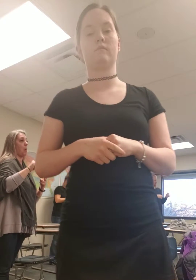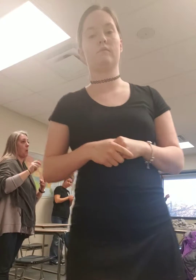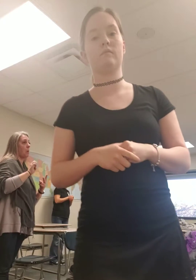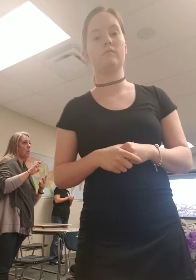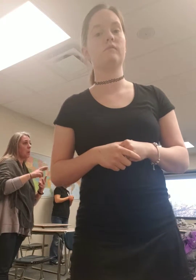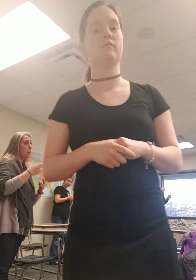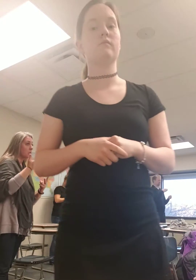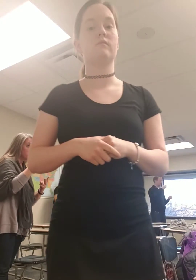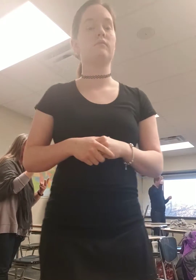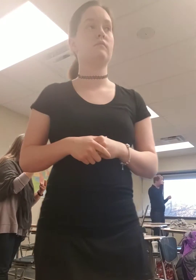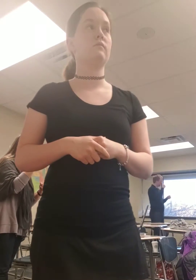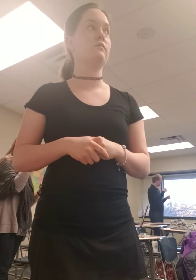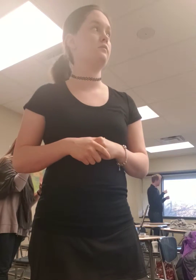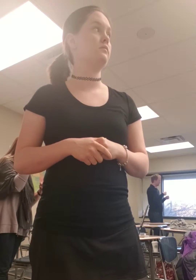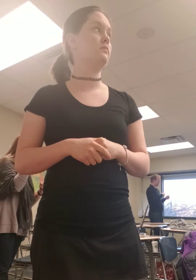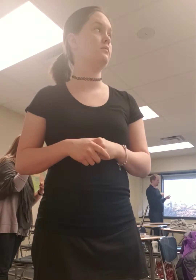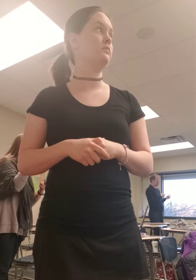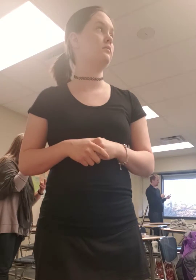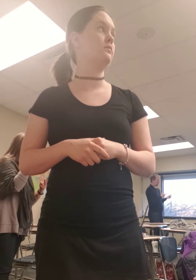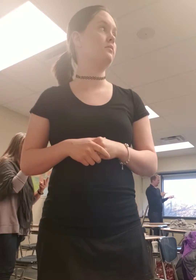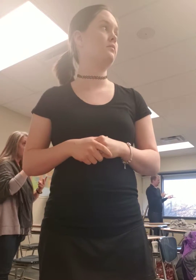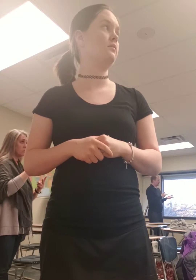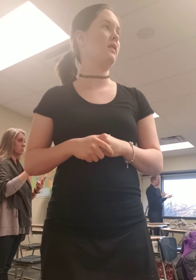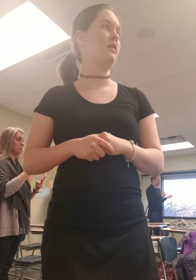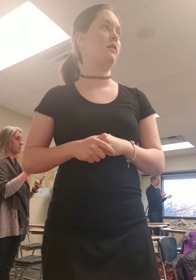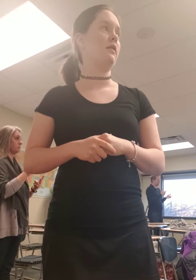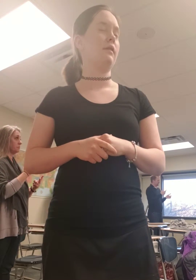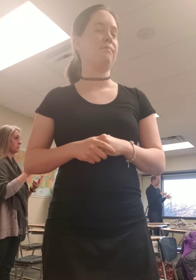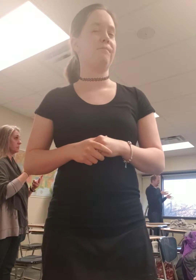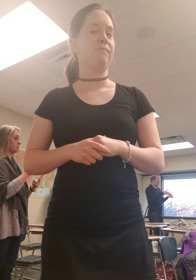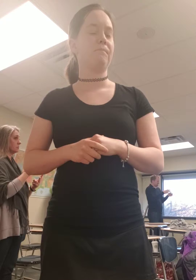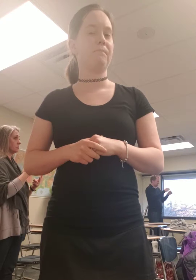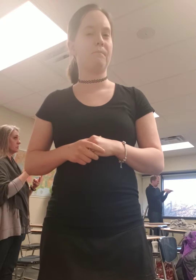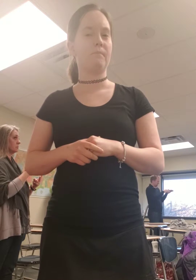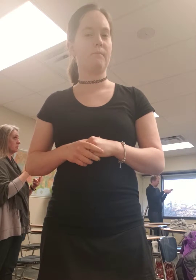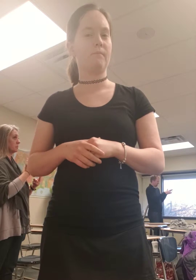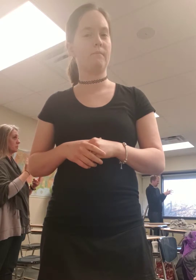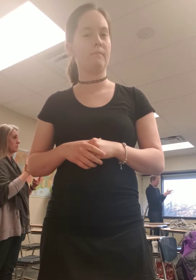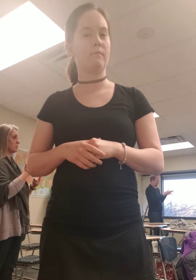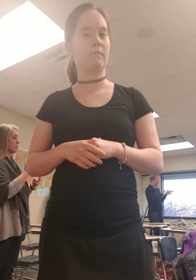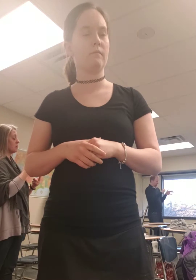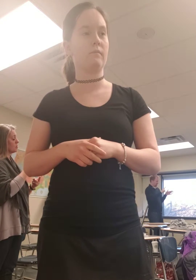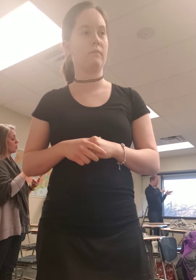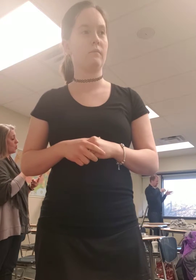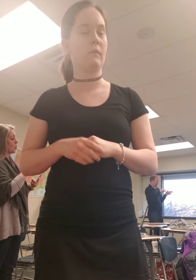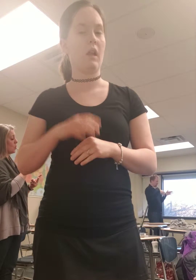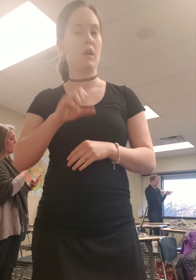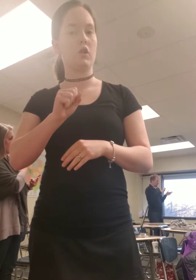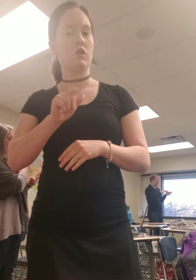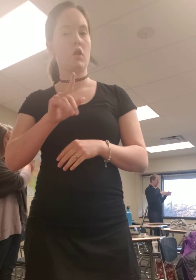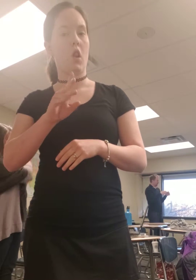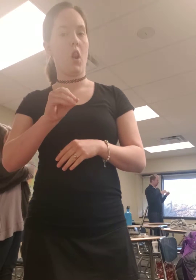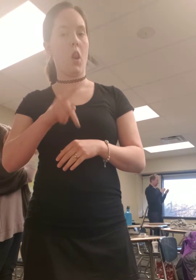the cabbage than the peas on pounds. So it sloped more towards the pounds, is what you said that?